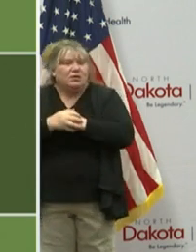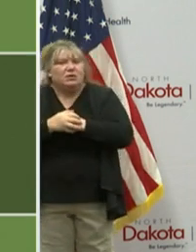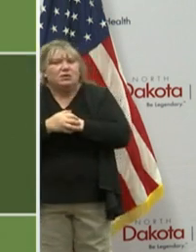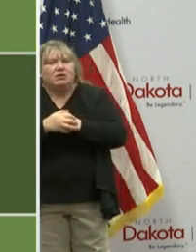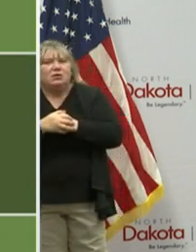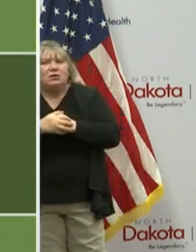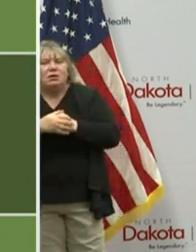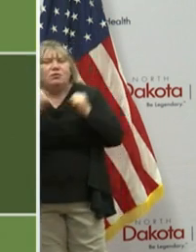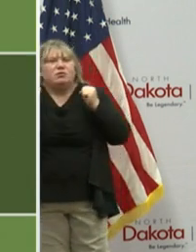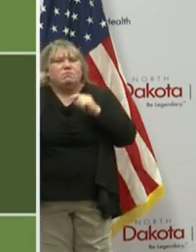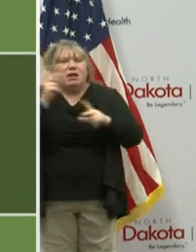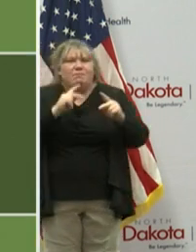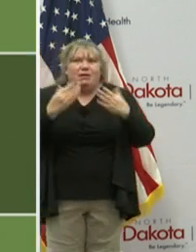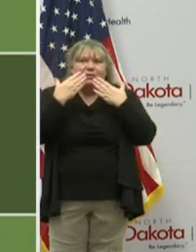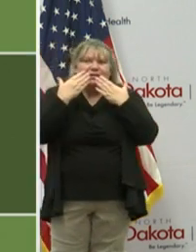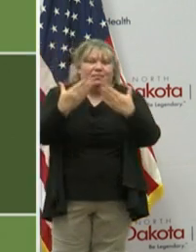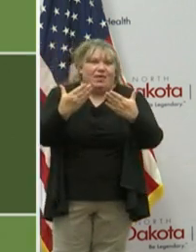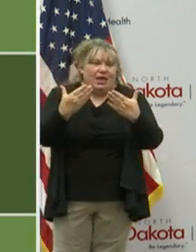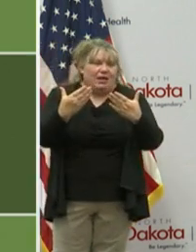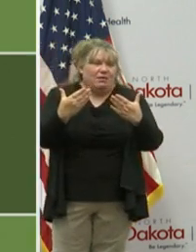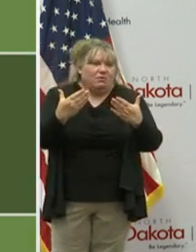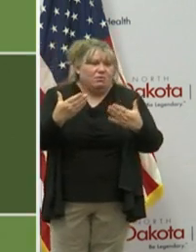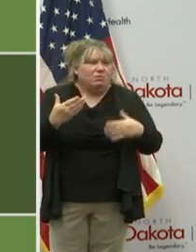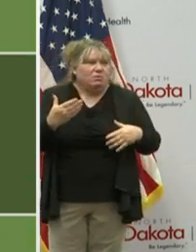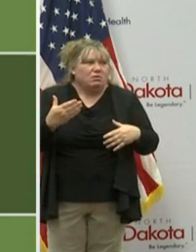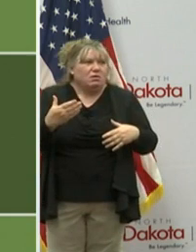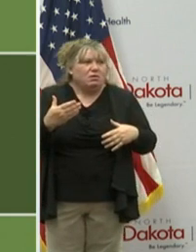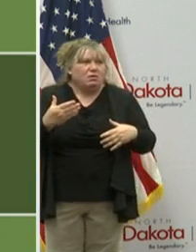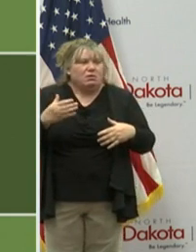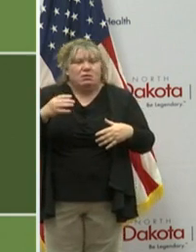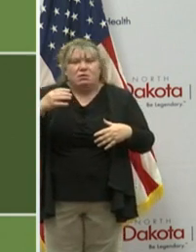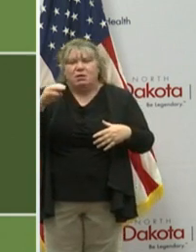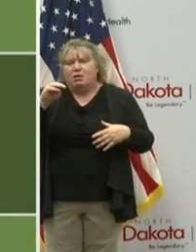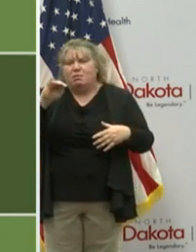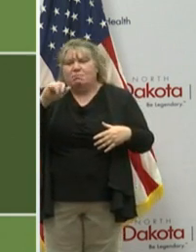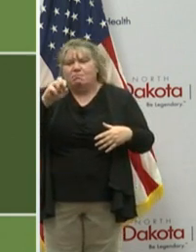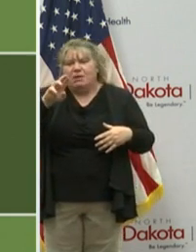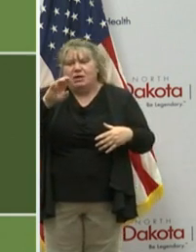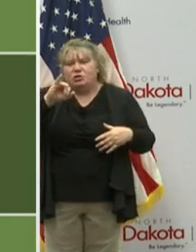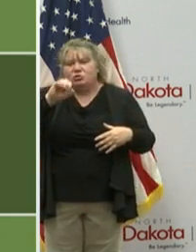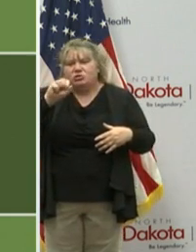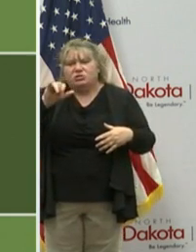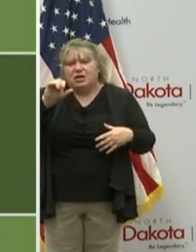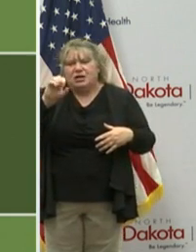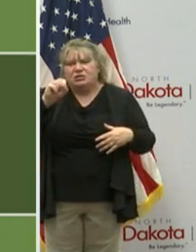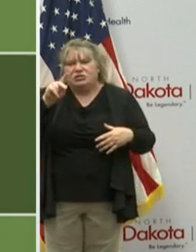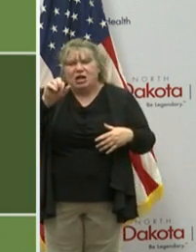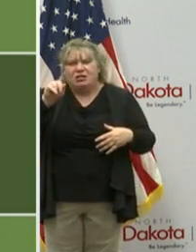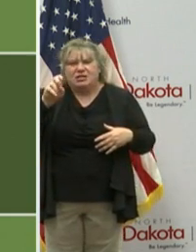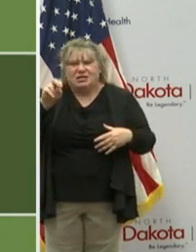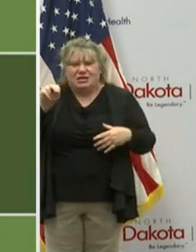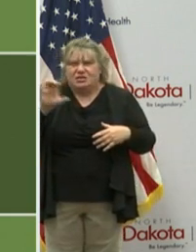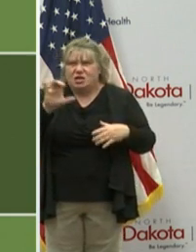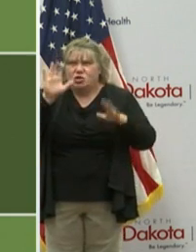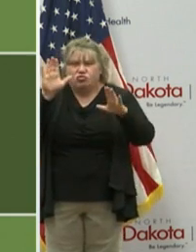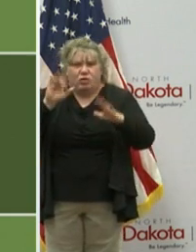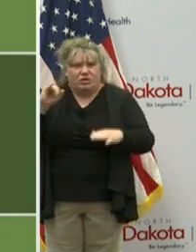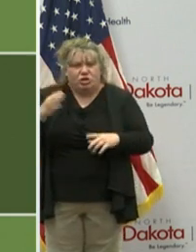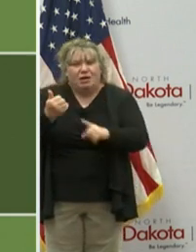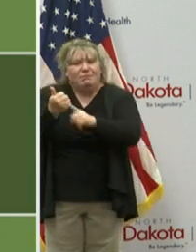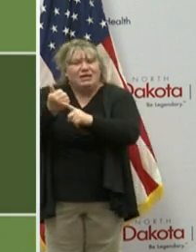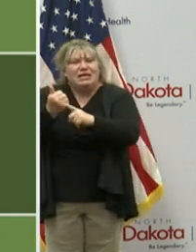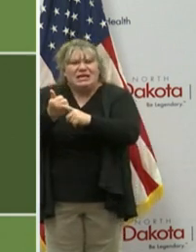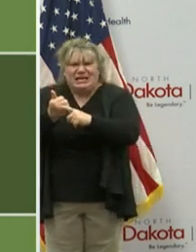There's a lot of people to thank on that, and I'm going to Major Jay Sheldon has really done a great job with this, but